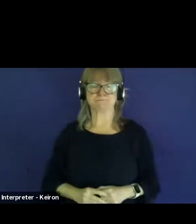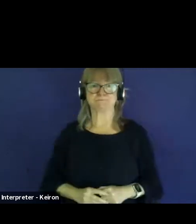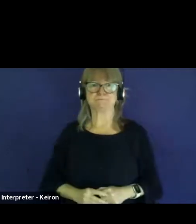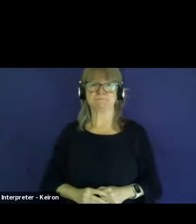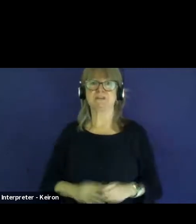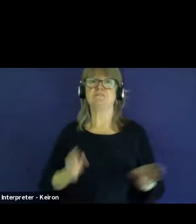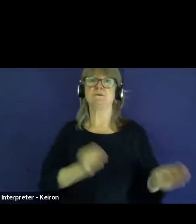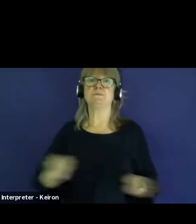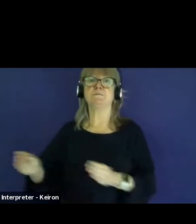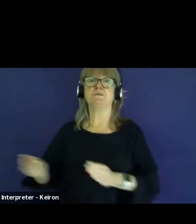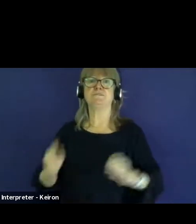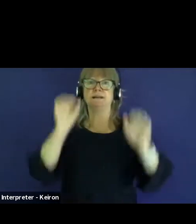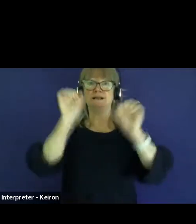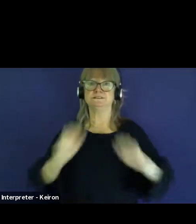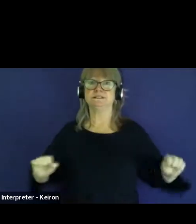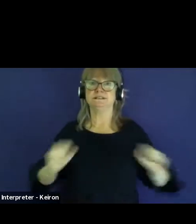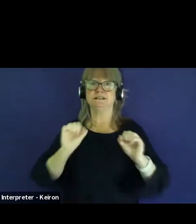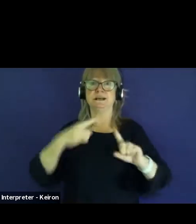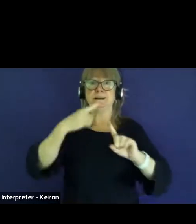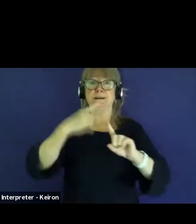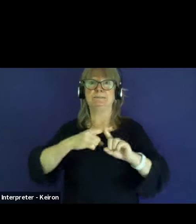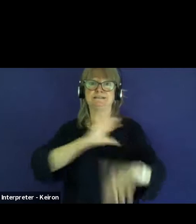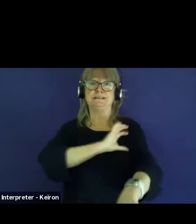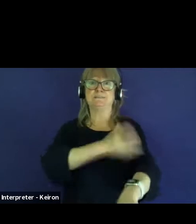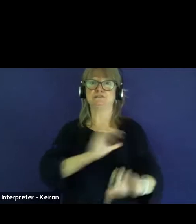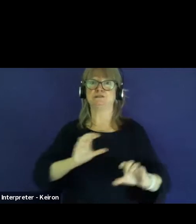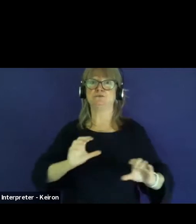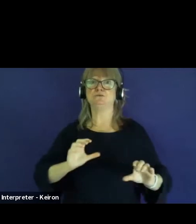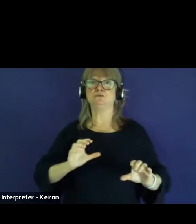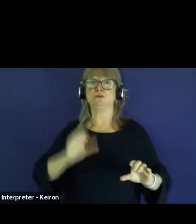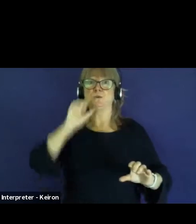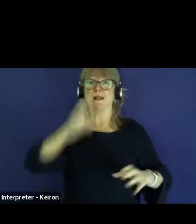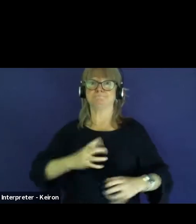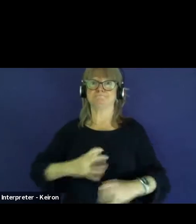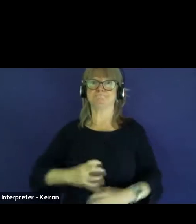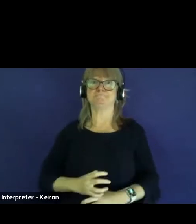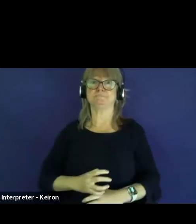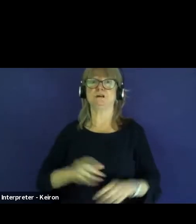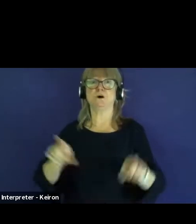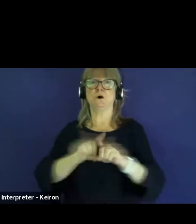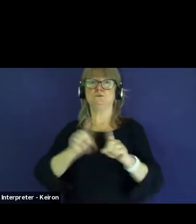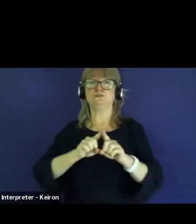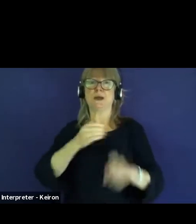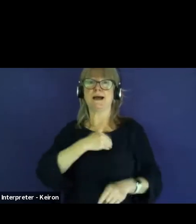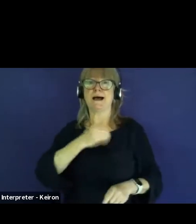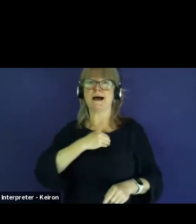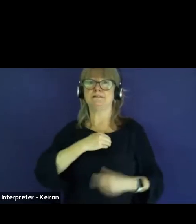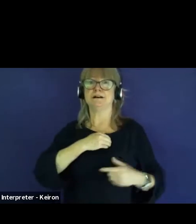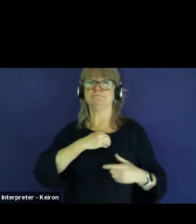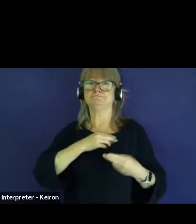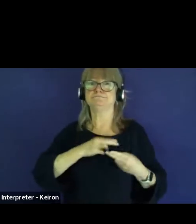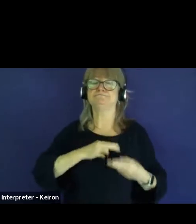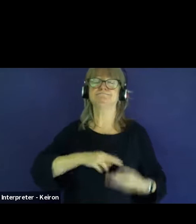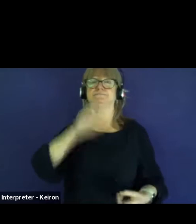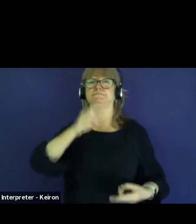mobility exercises as well as activate some muscle groups and then also increase our heart rate to get that blood pumping around the body.